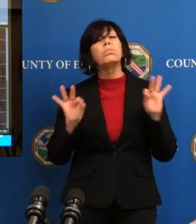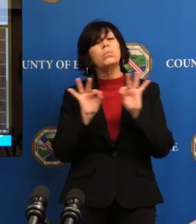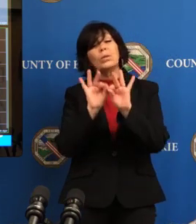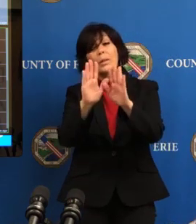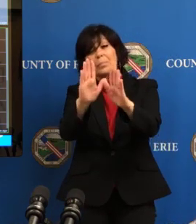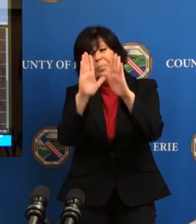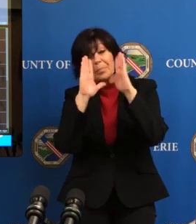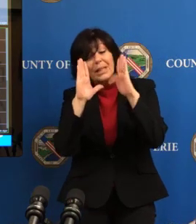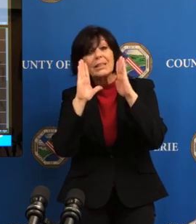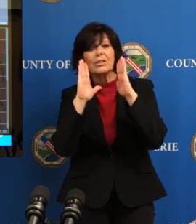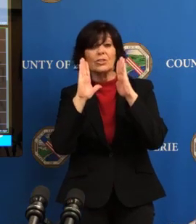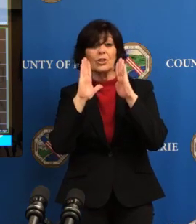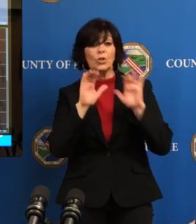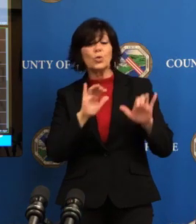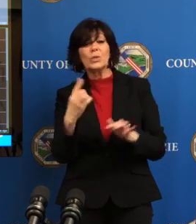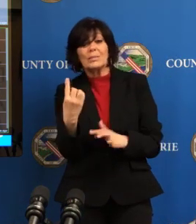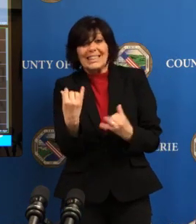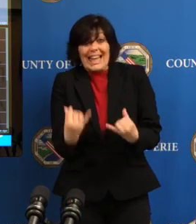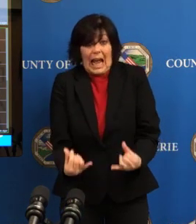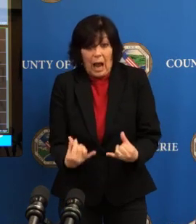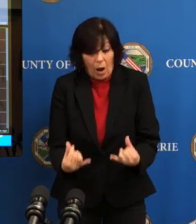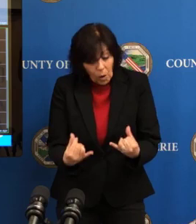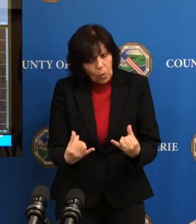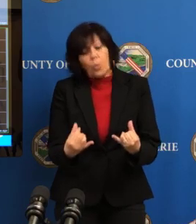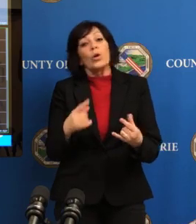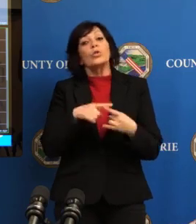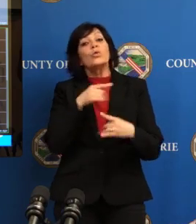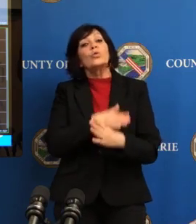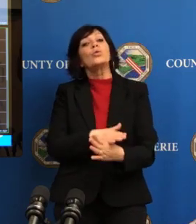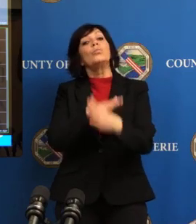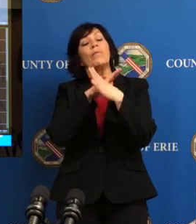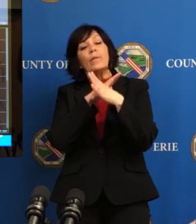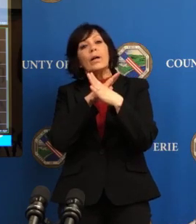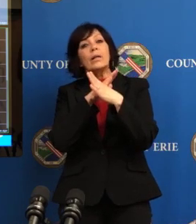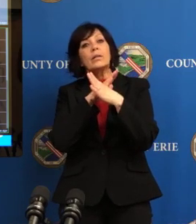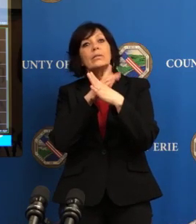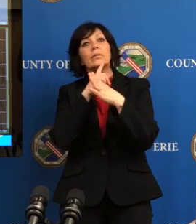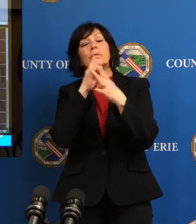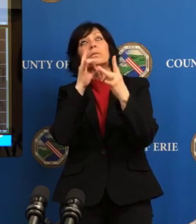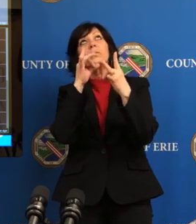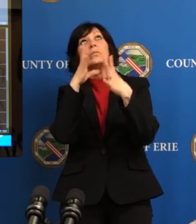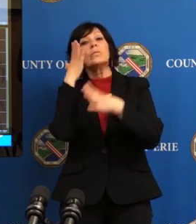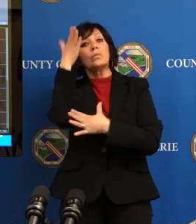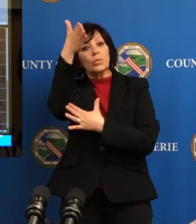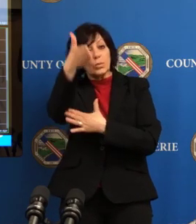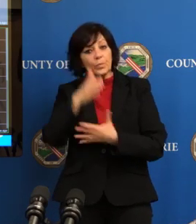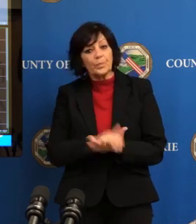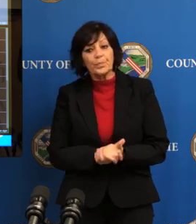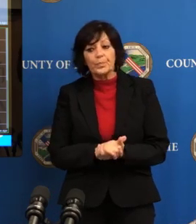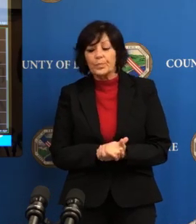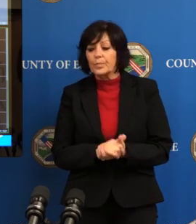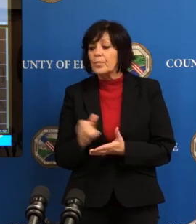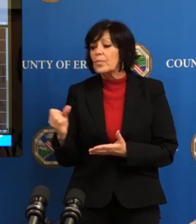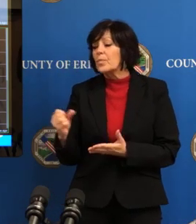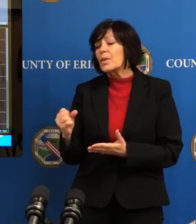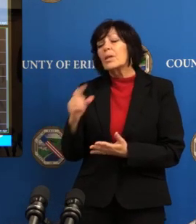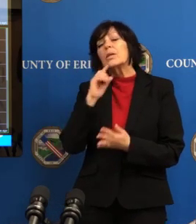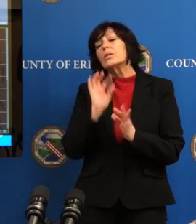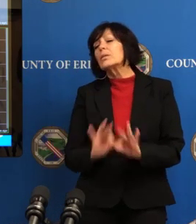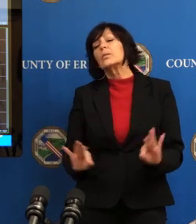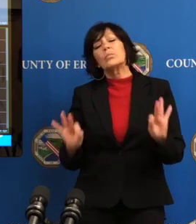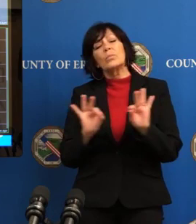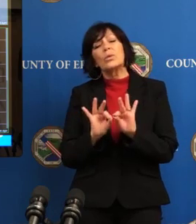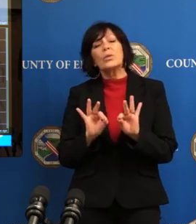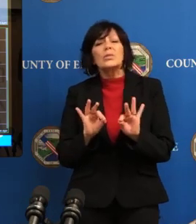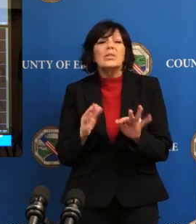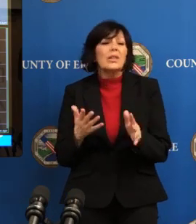pay attention and act now to prevent any type of devastation in the near future. Yeah, it's important that people do the